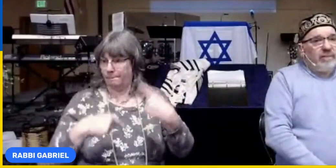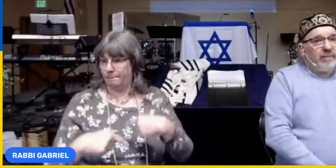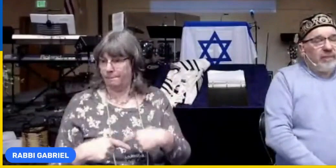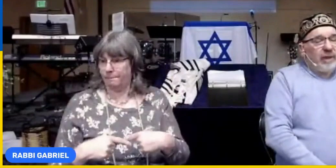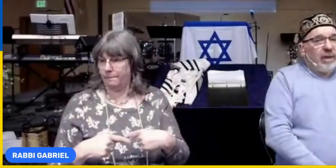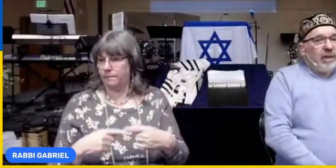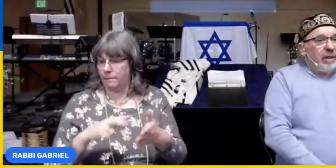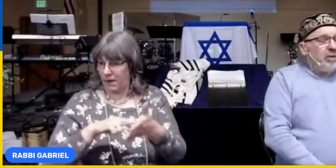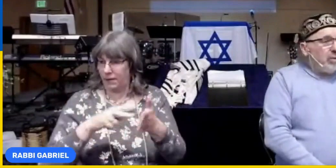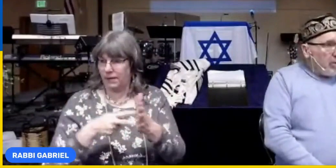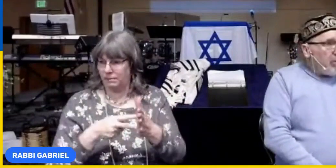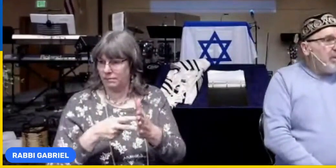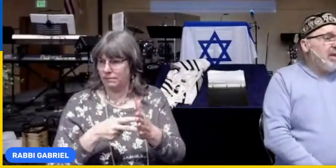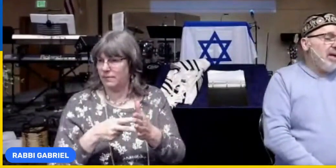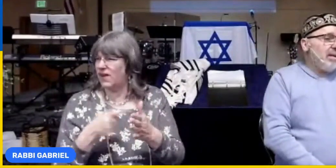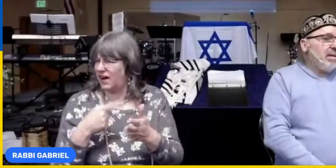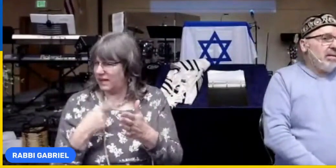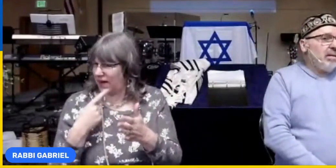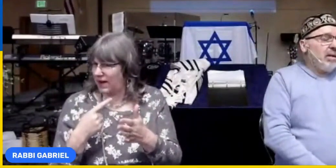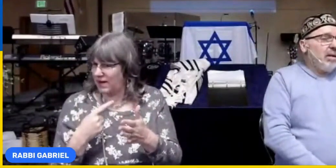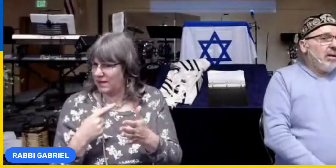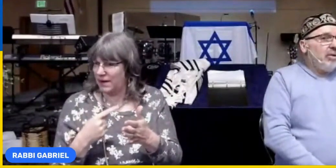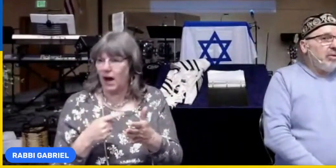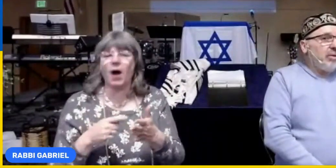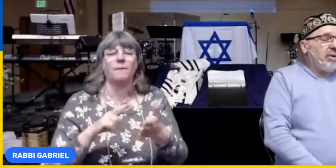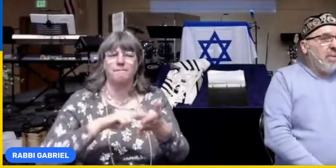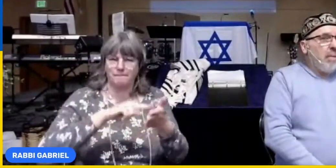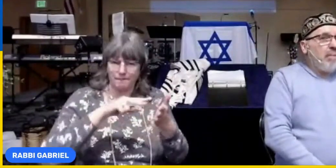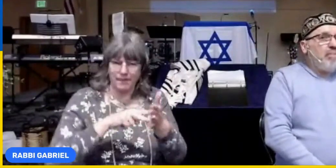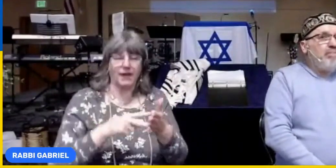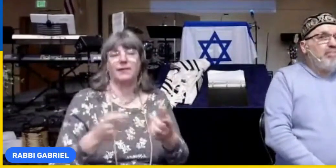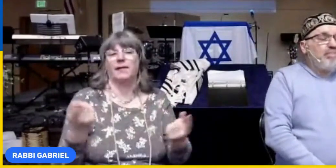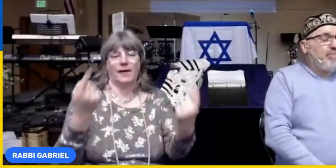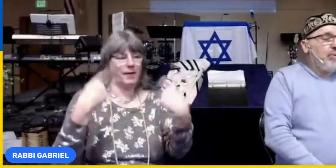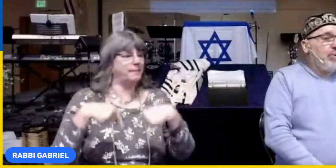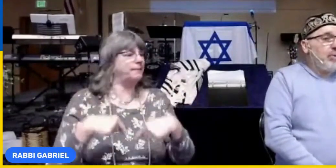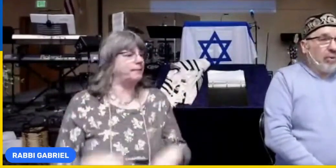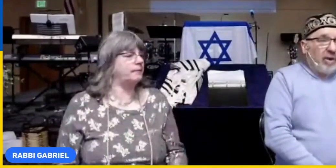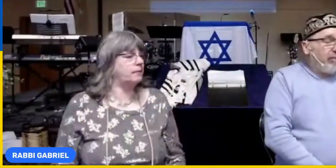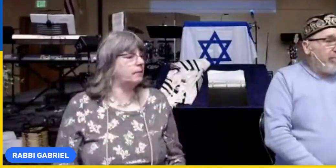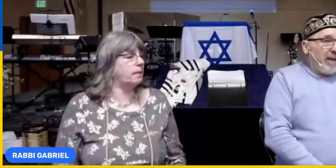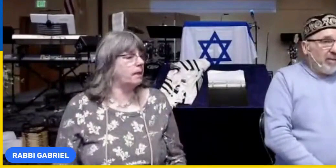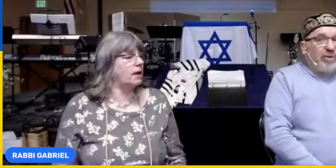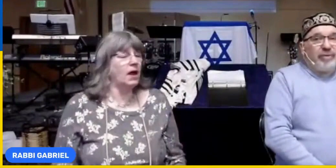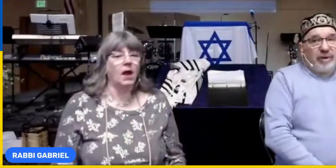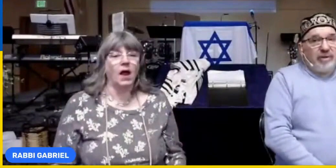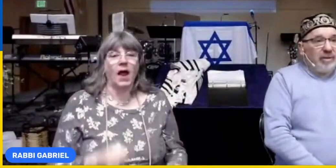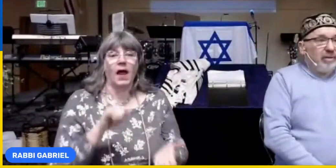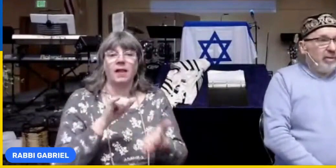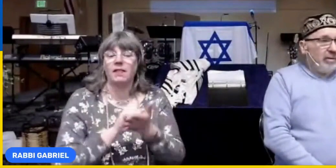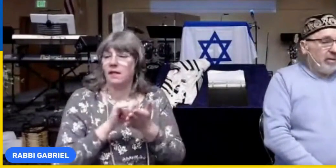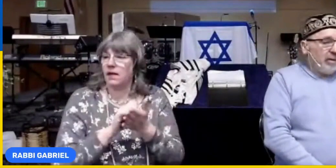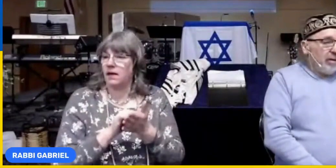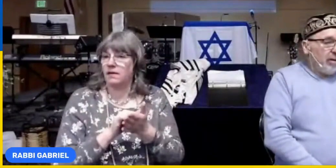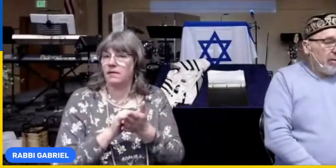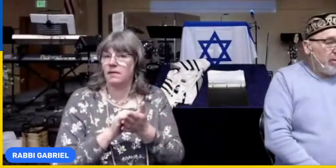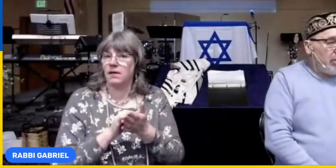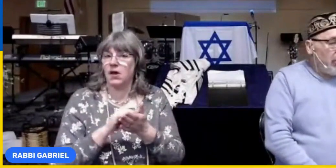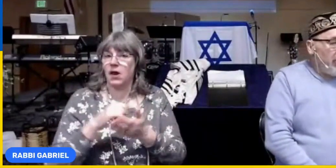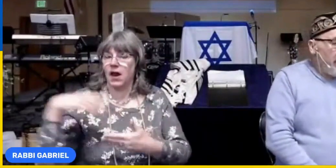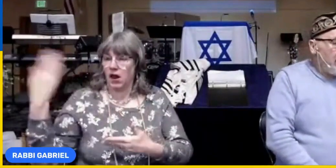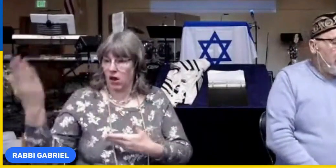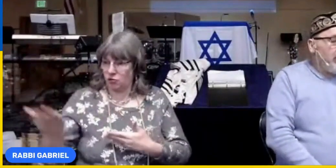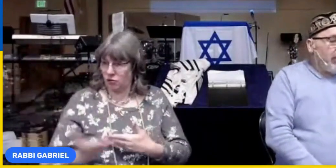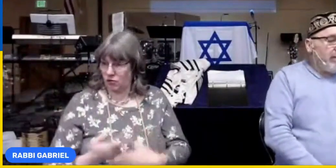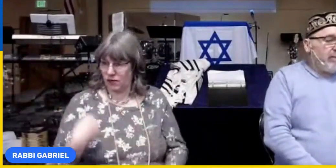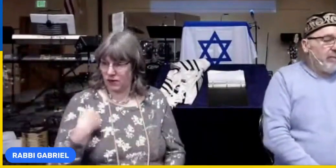parsha introduces us to the story of Passover.